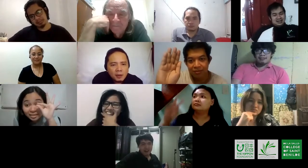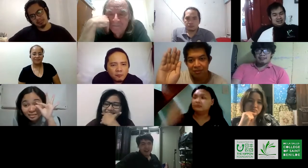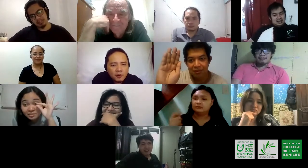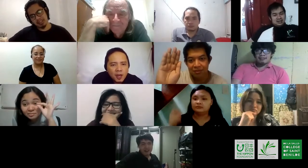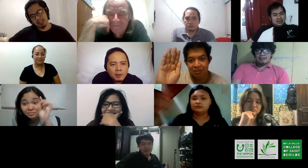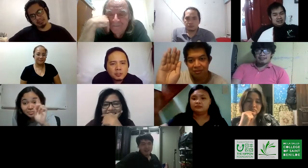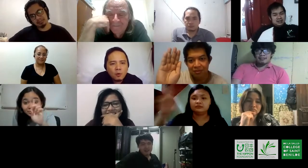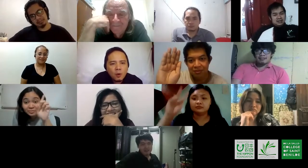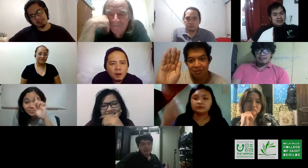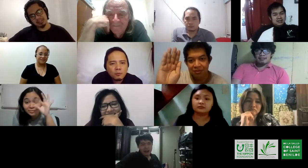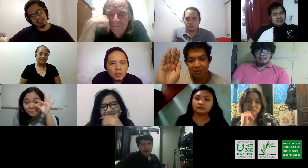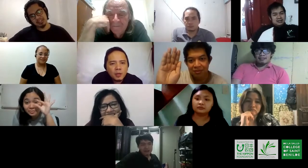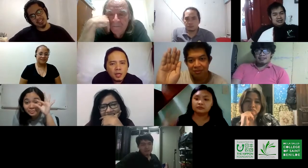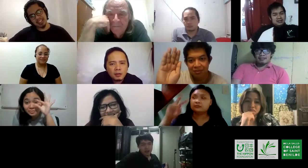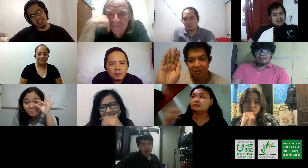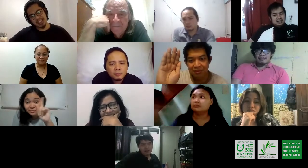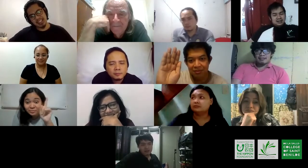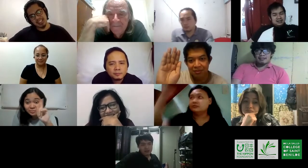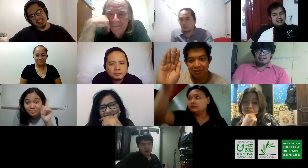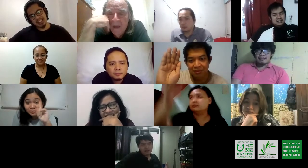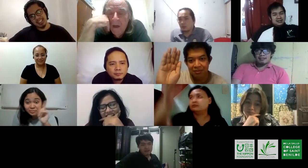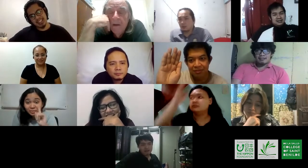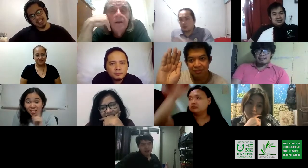saying for them it took 1 week.